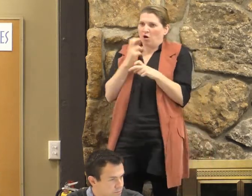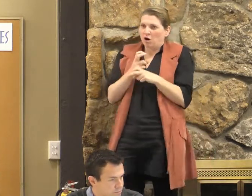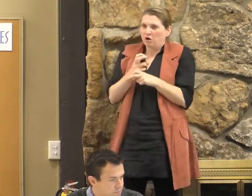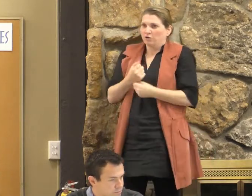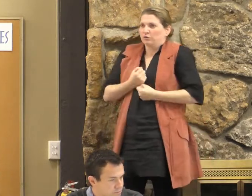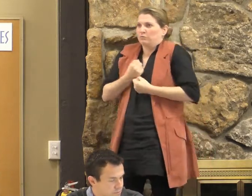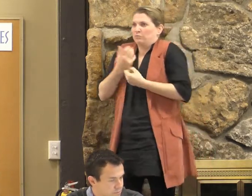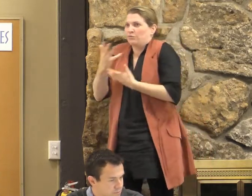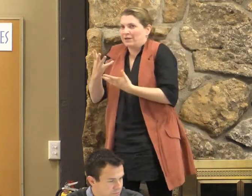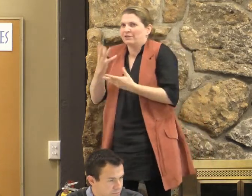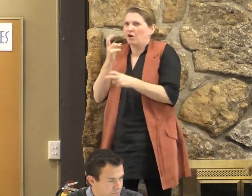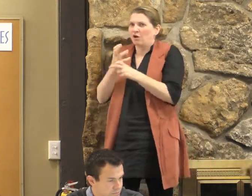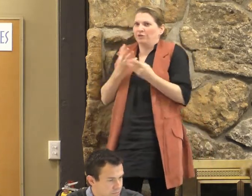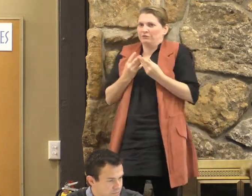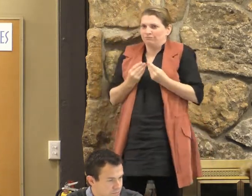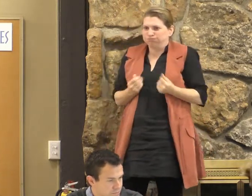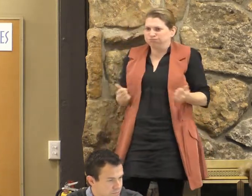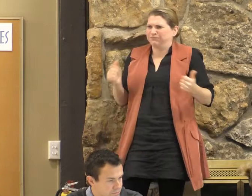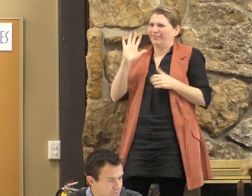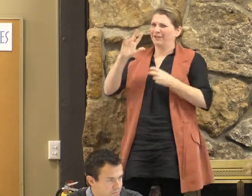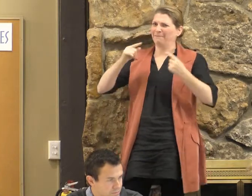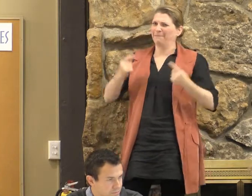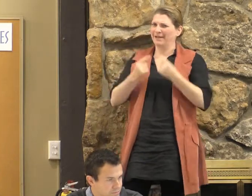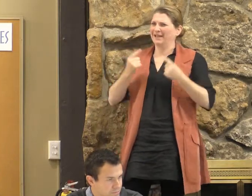under pain or in stress.